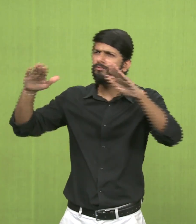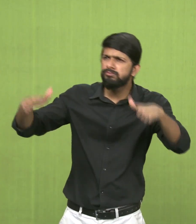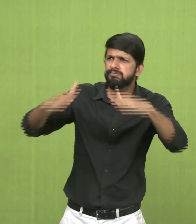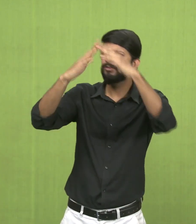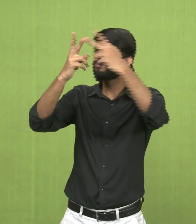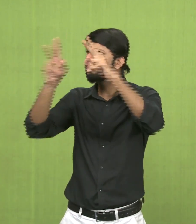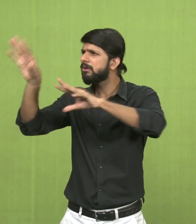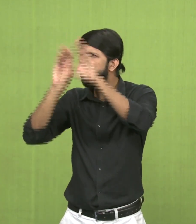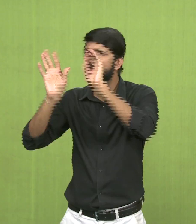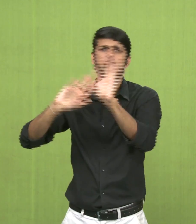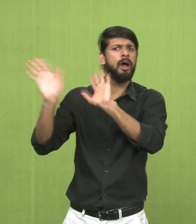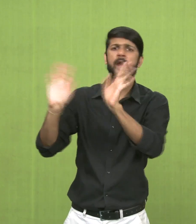the external model.